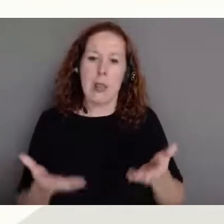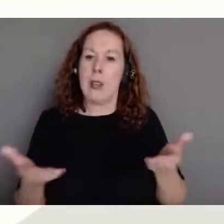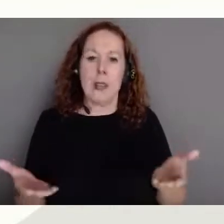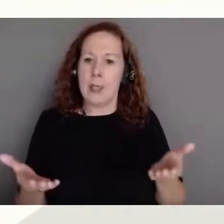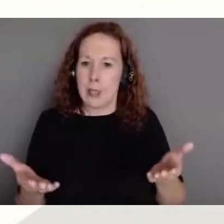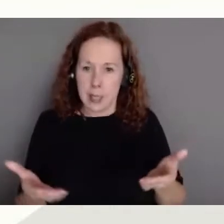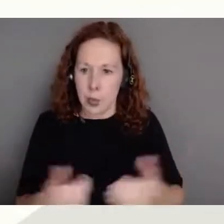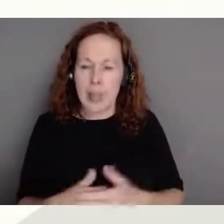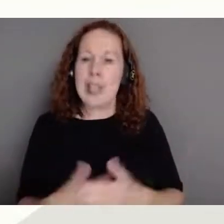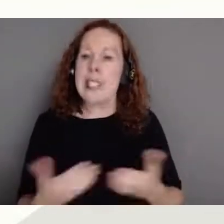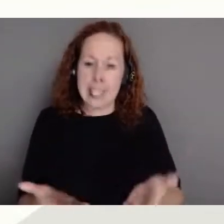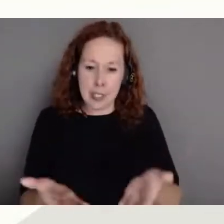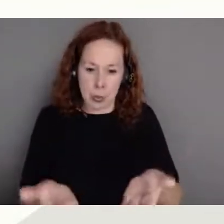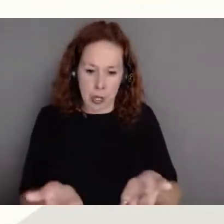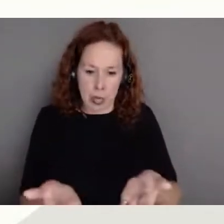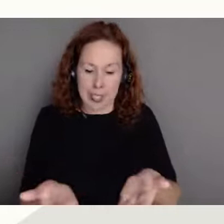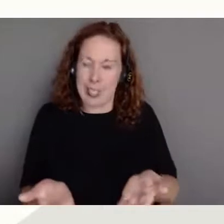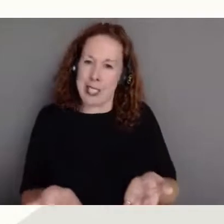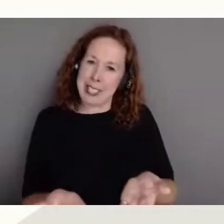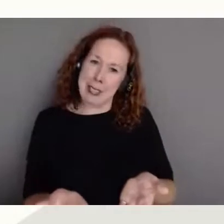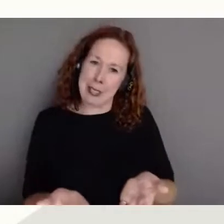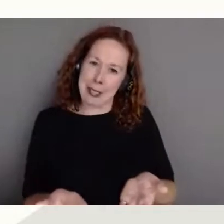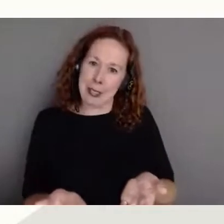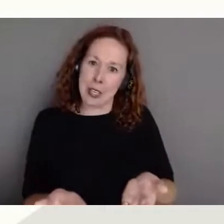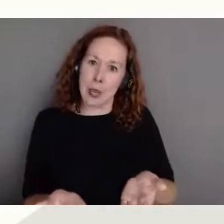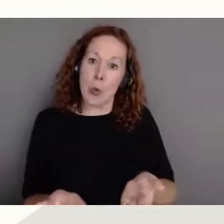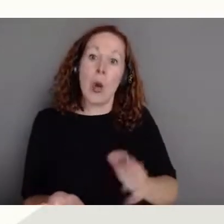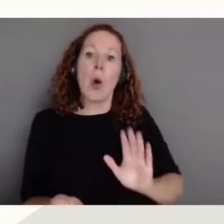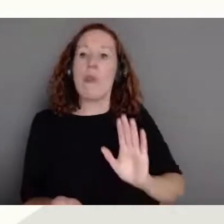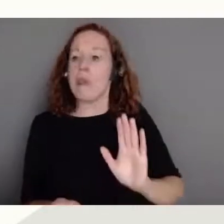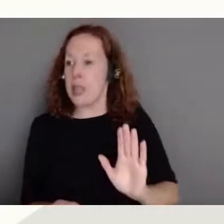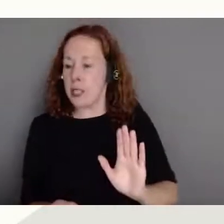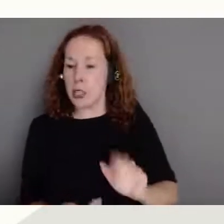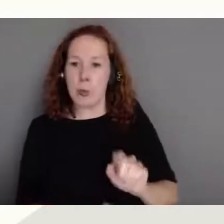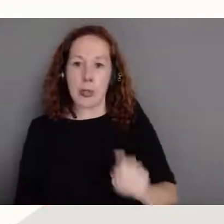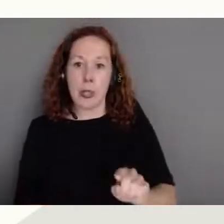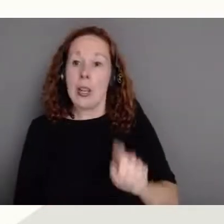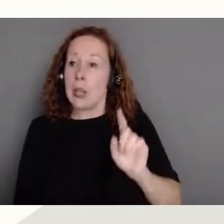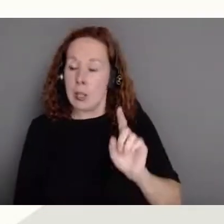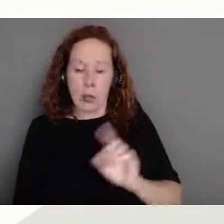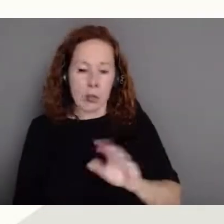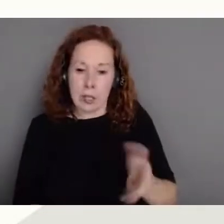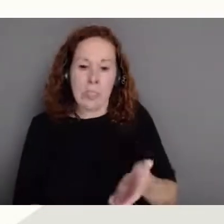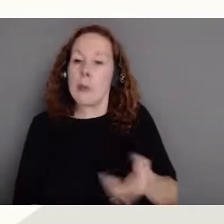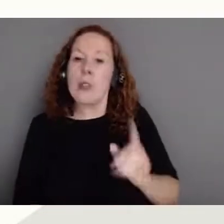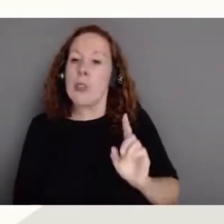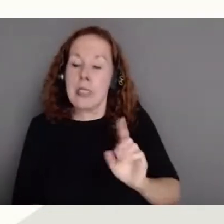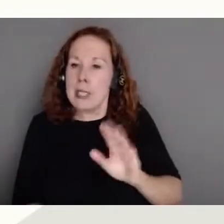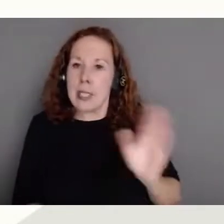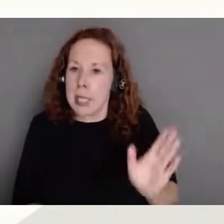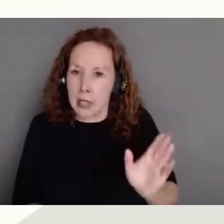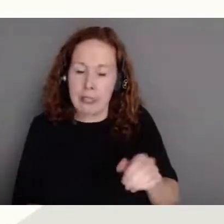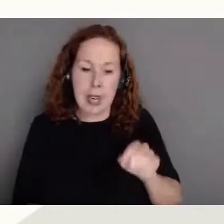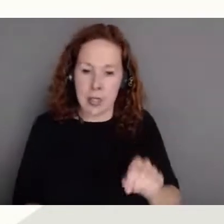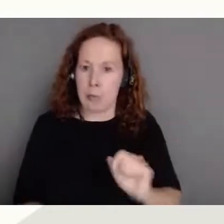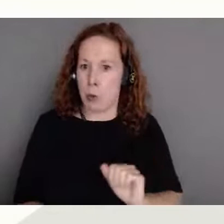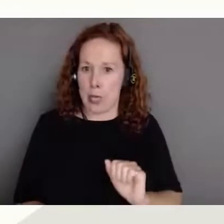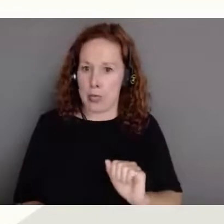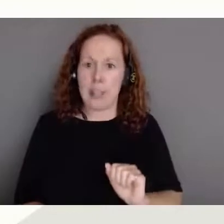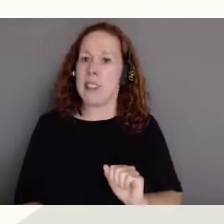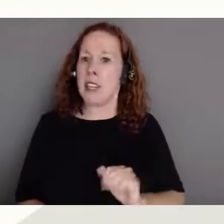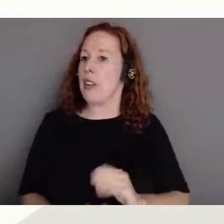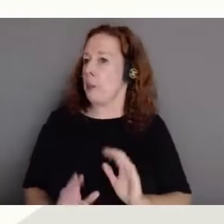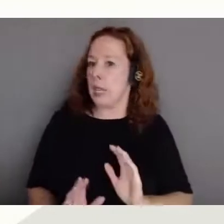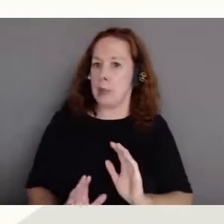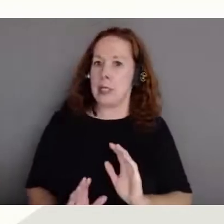process, and then it's easier when you see it clearer. Then you go, oh, for the interpreter, or the interpreter needs to clarify this